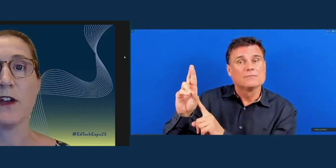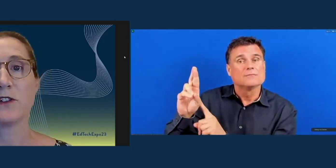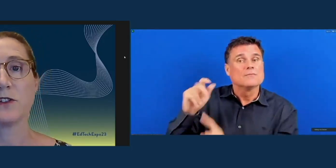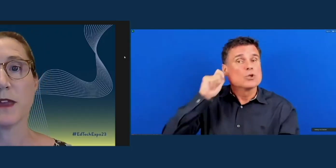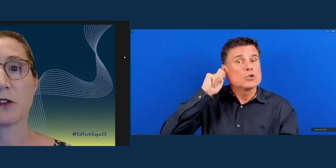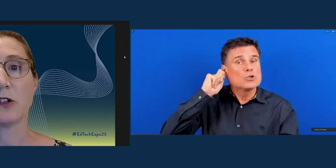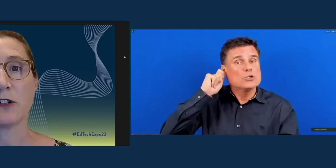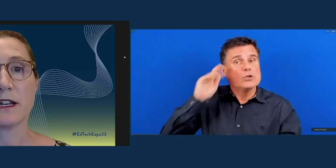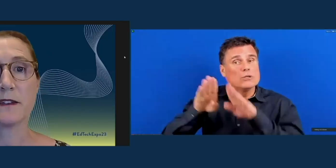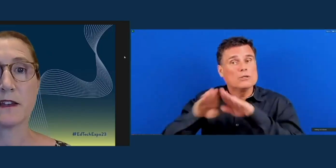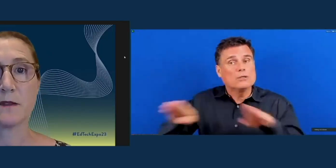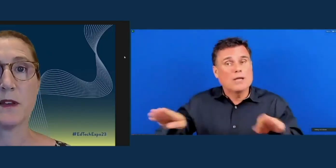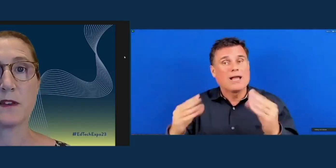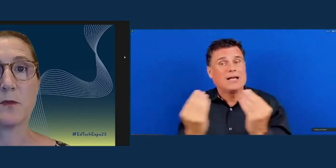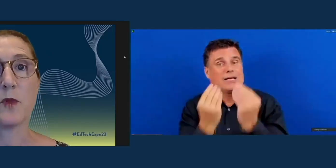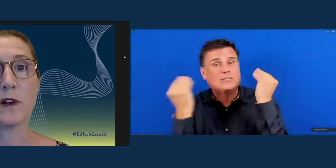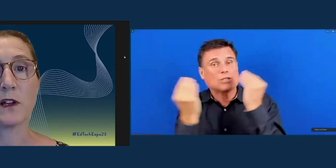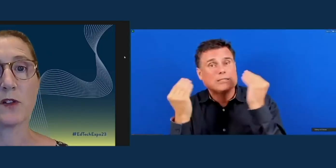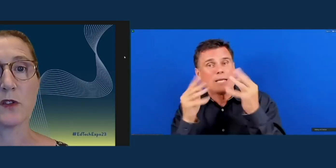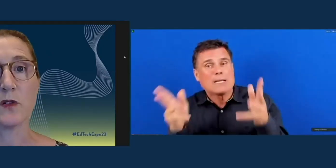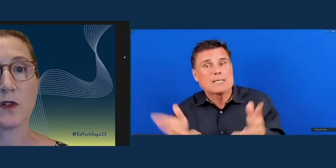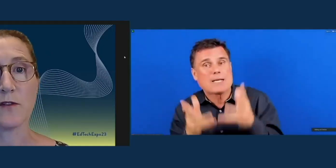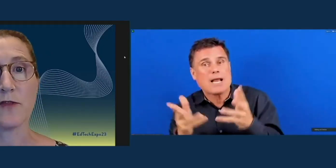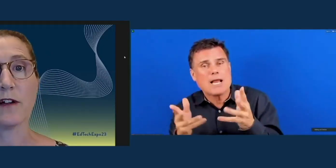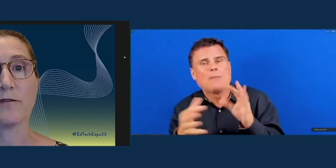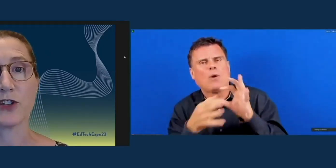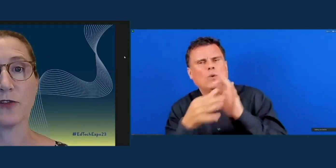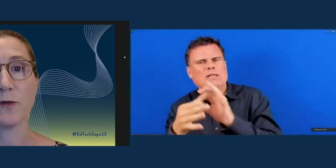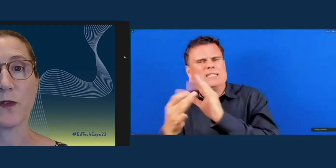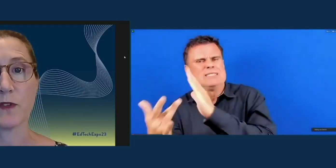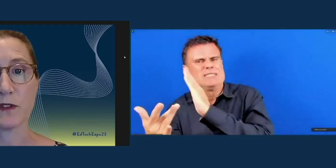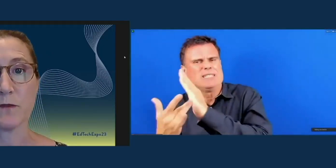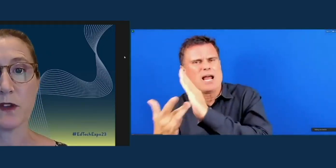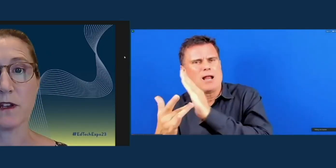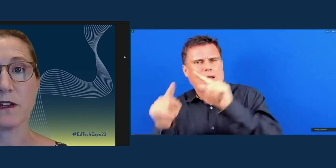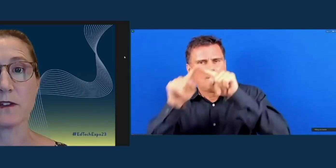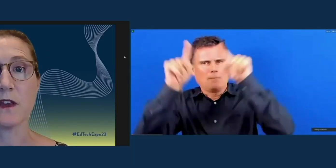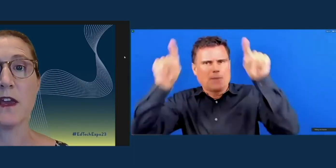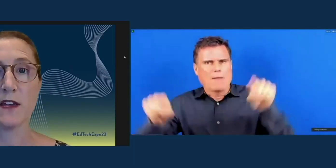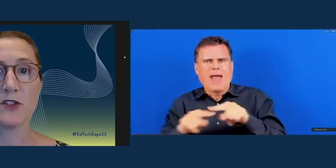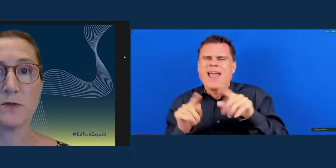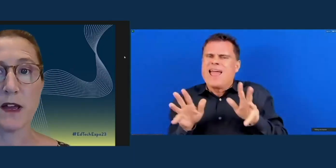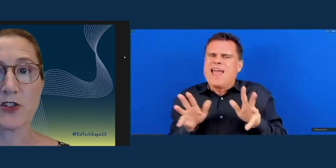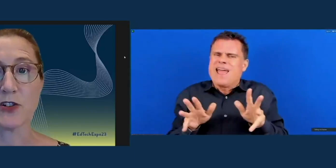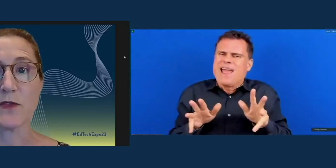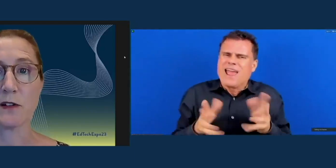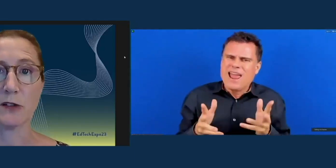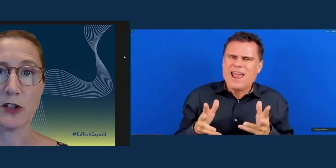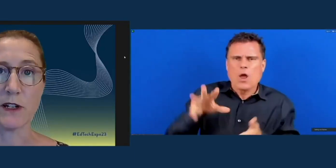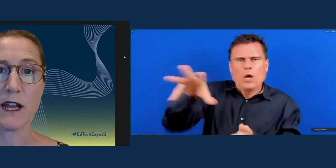brief to make learning assessments more inclusive of children with disabilities